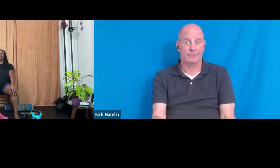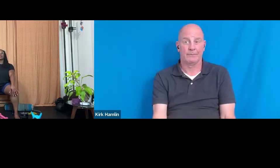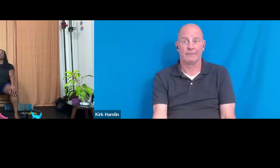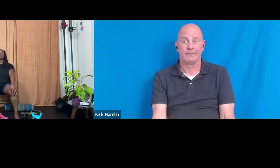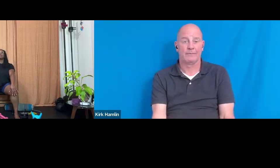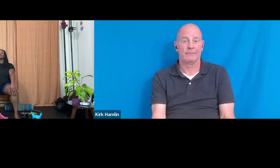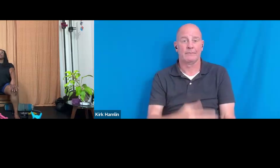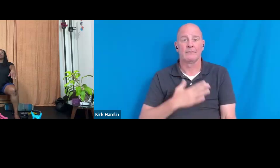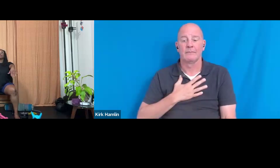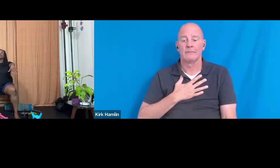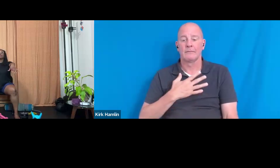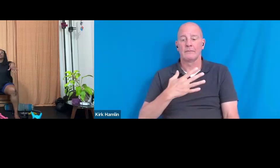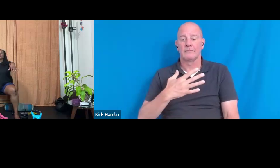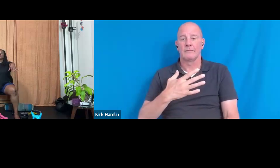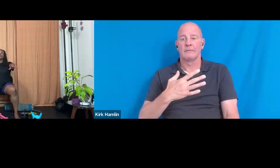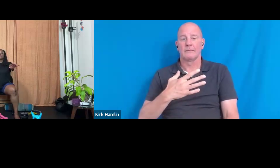Big breath.